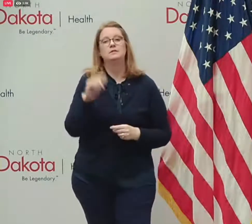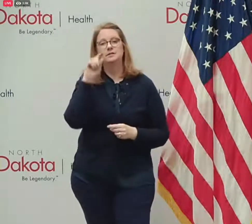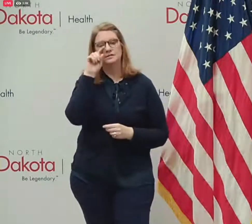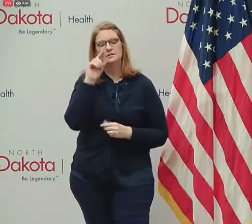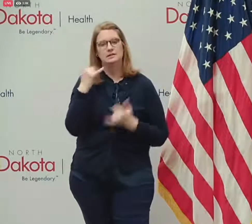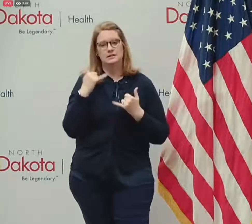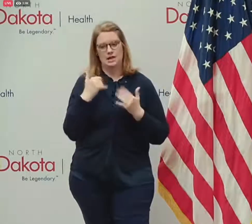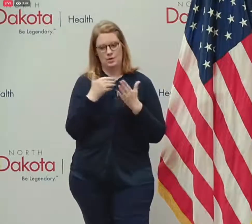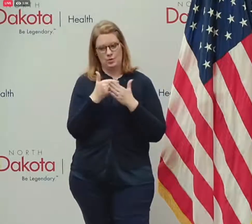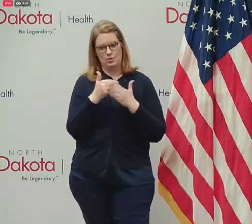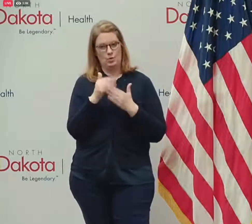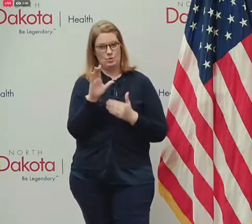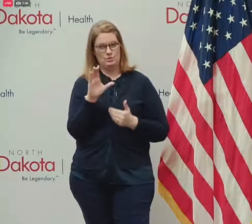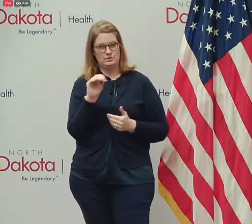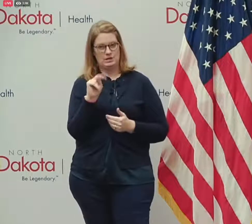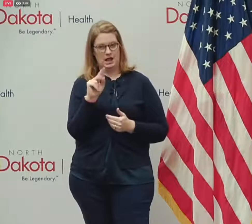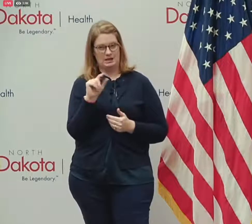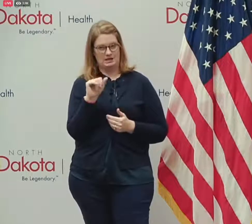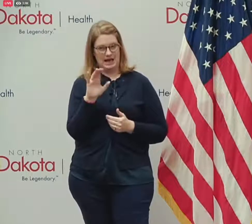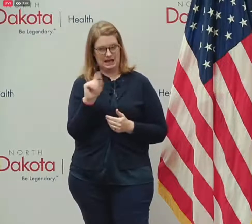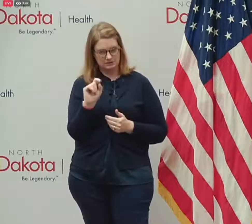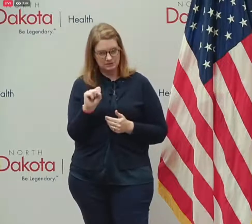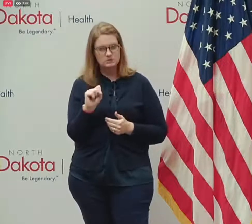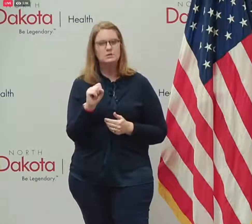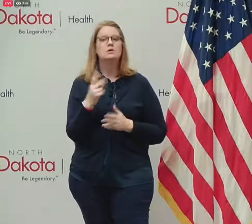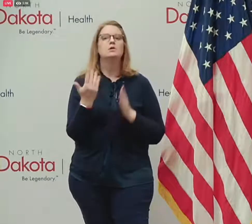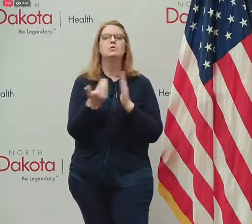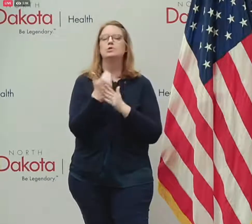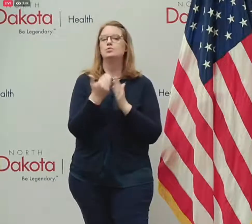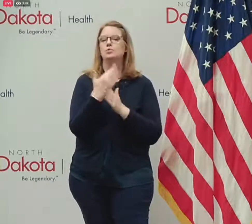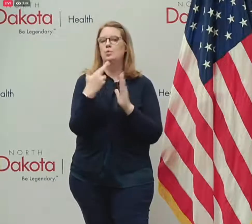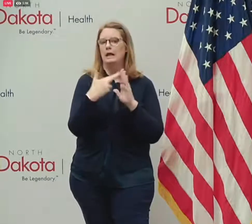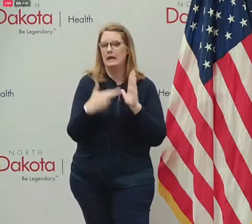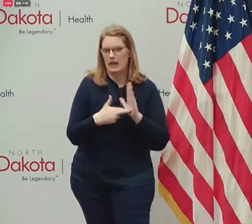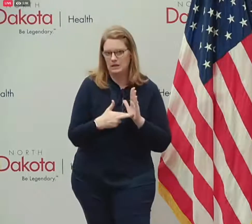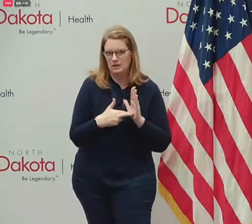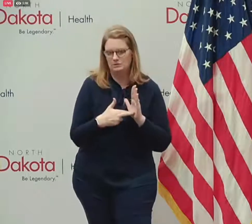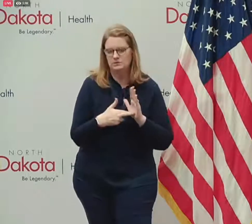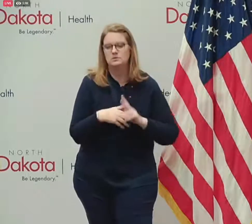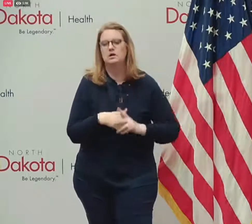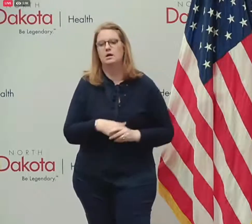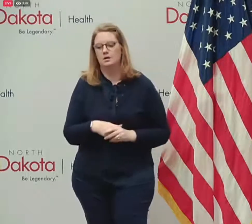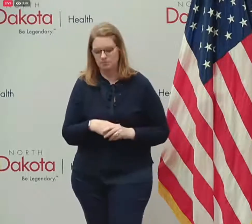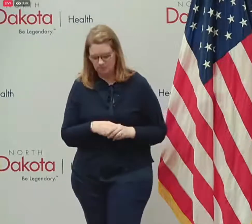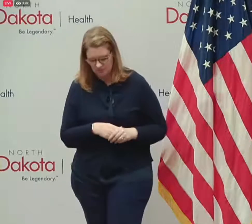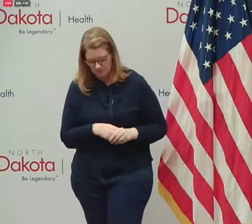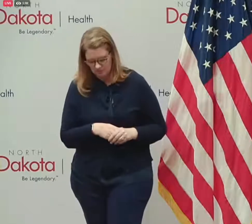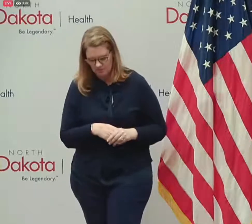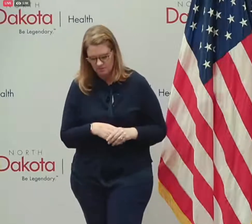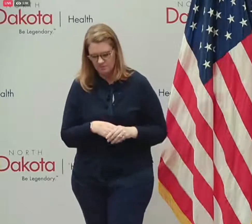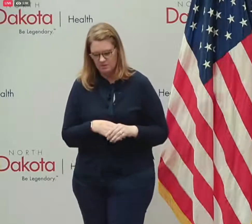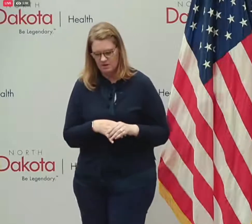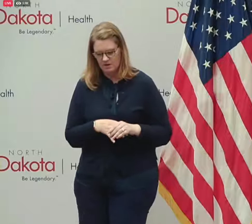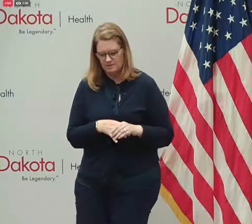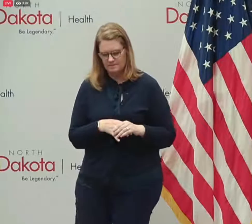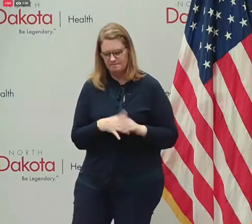close contacts is the new guidelines we offered several weeks ago regarding the close